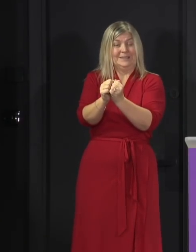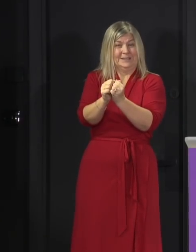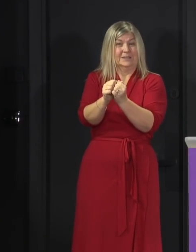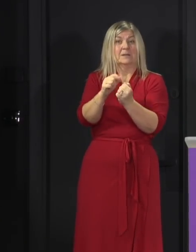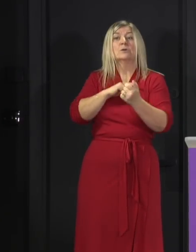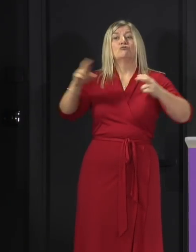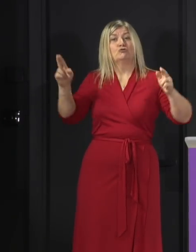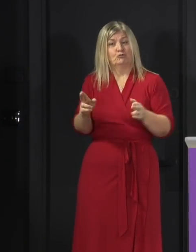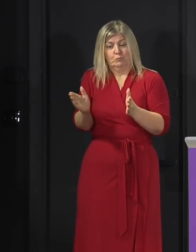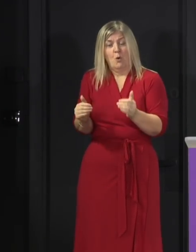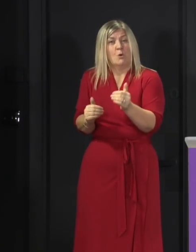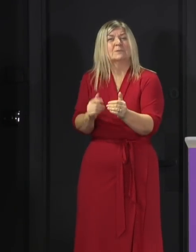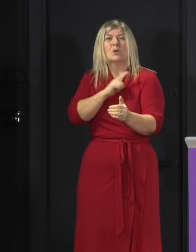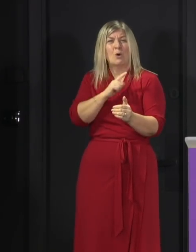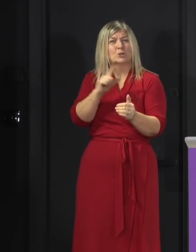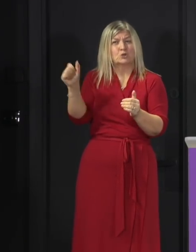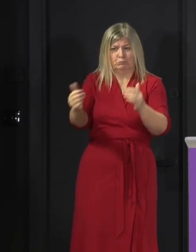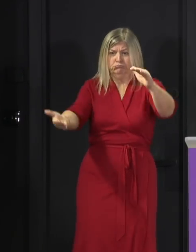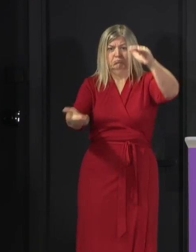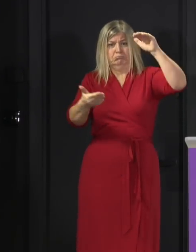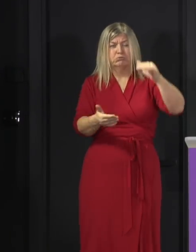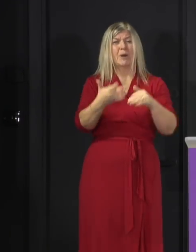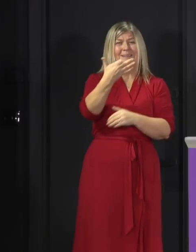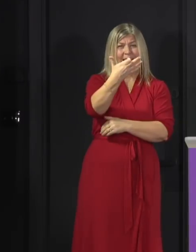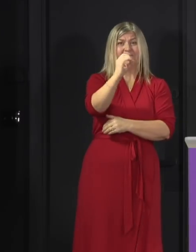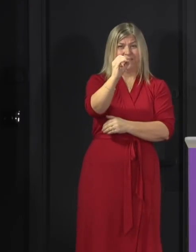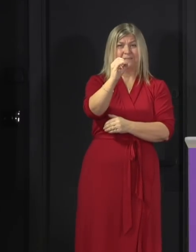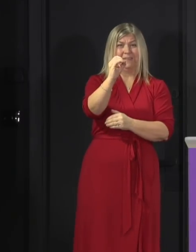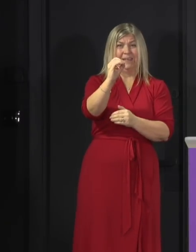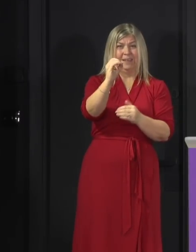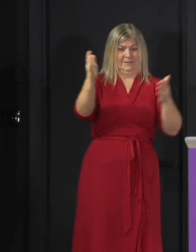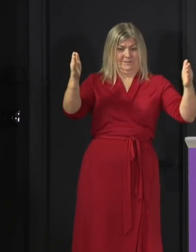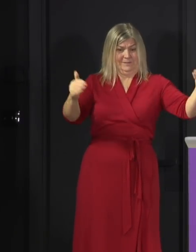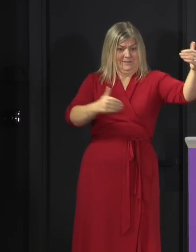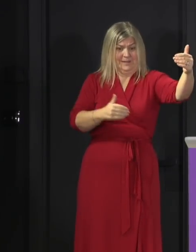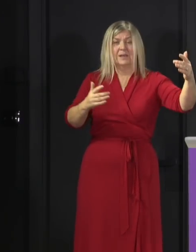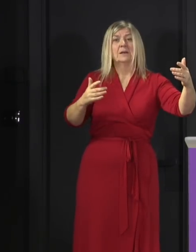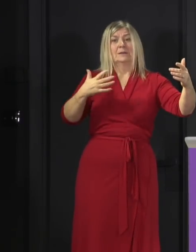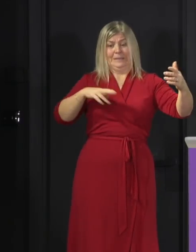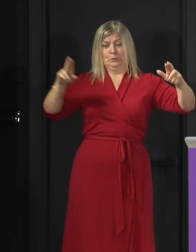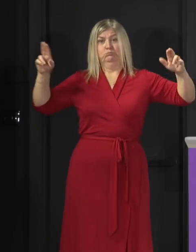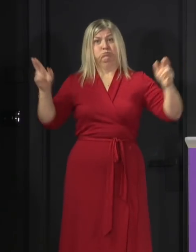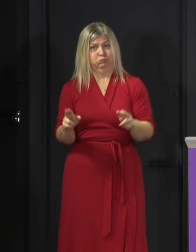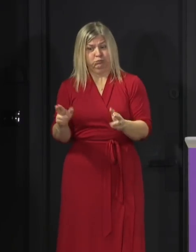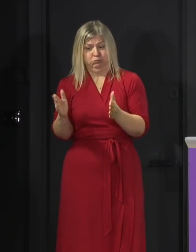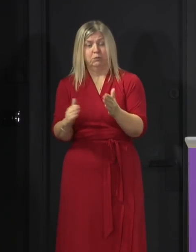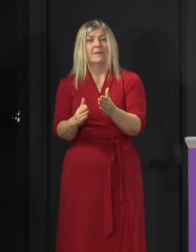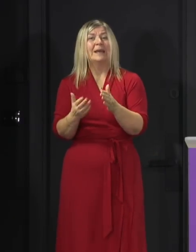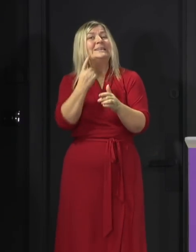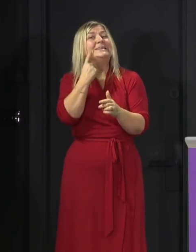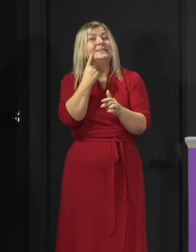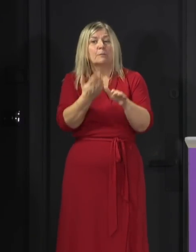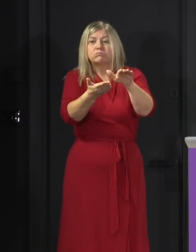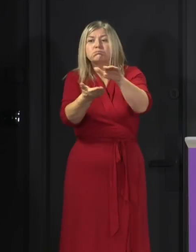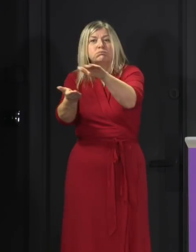a sort of non-technical sounding word for a very technical process. And we're the first part of the UK today to get the